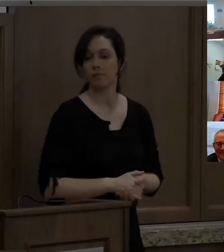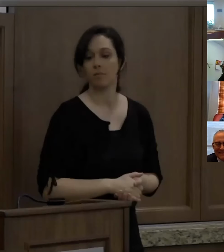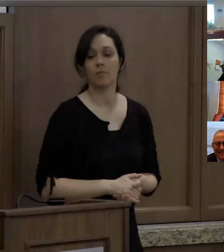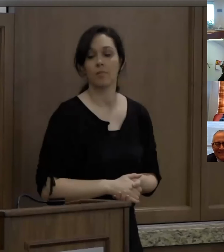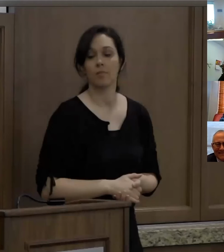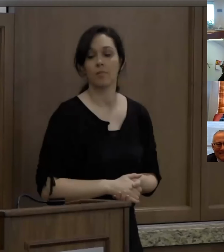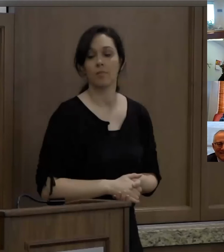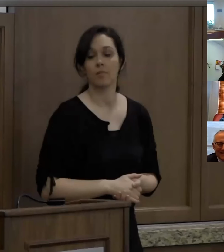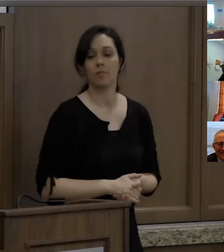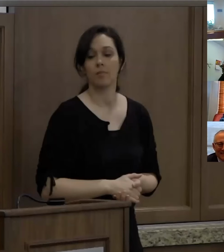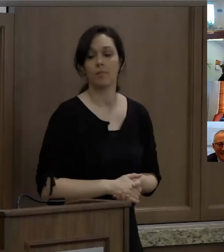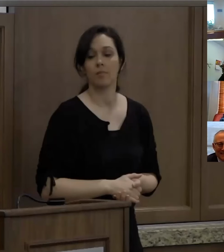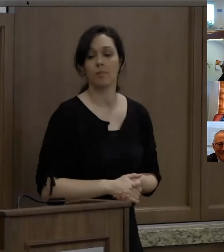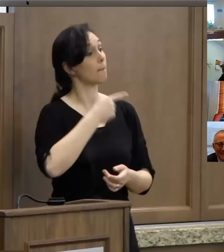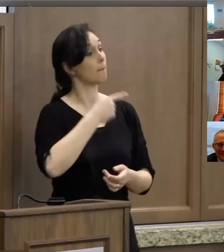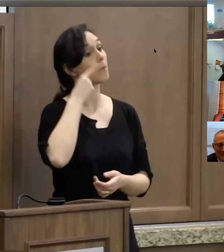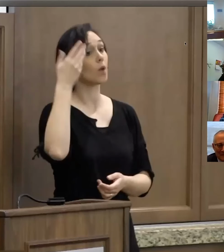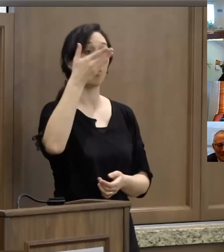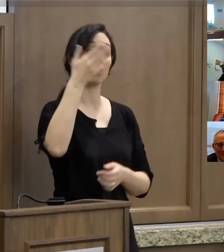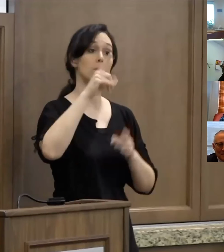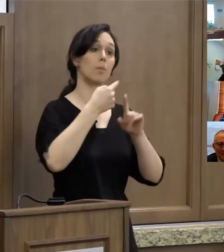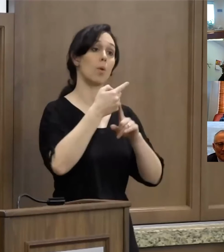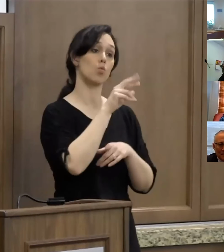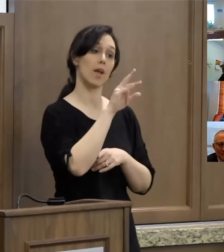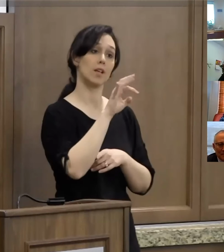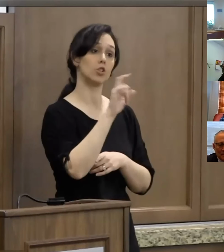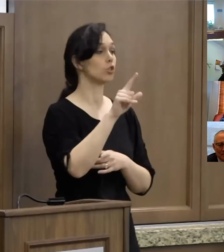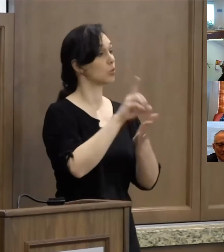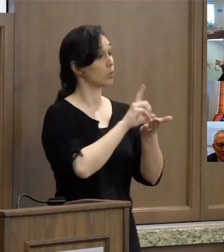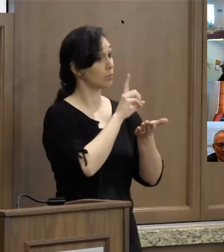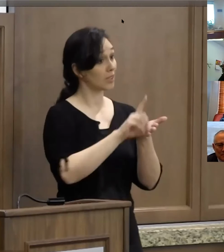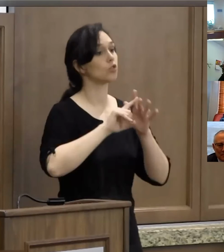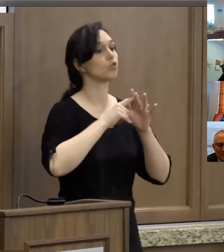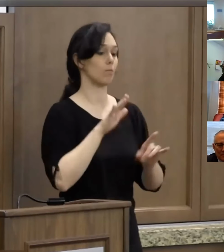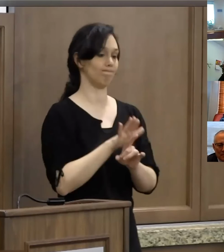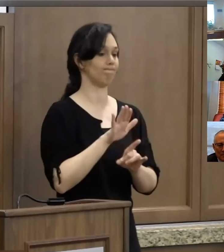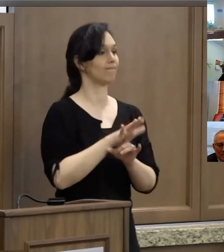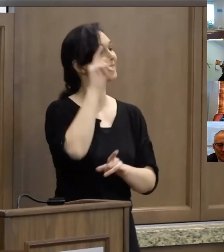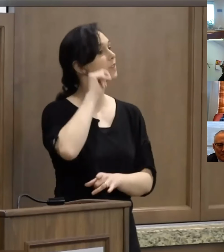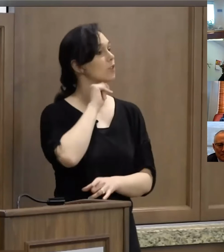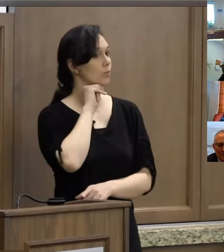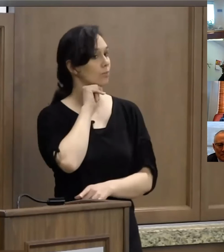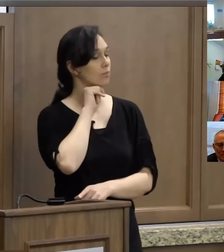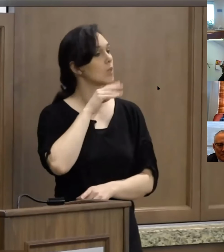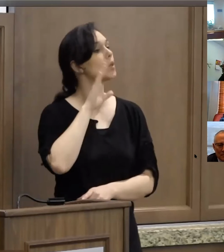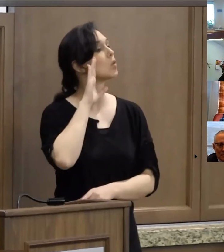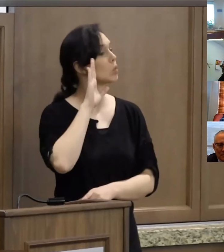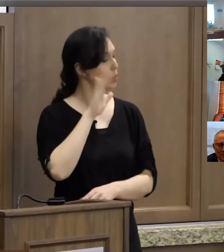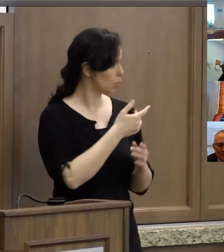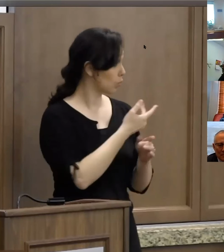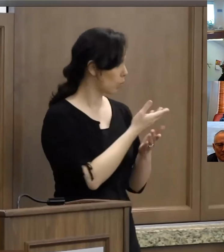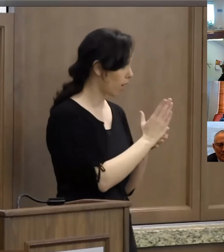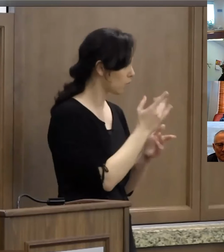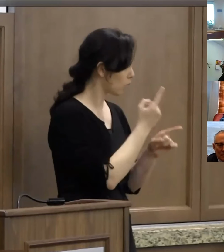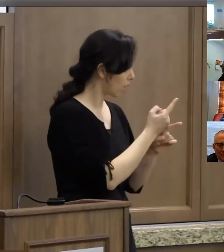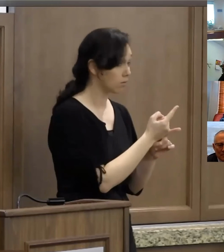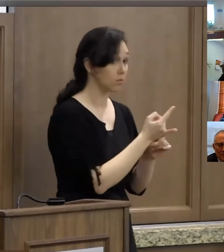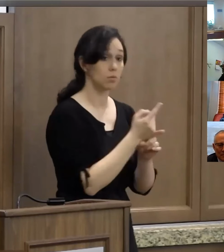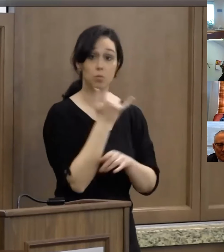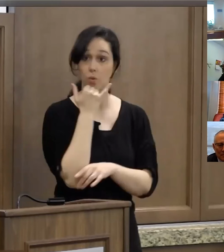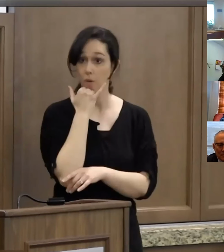Dr. King's public orations about racial discrimination began when he was a teenager in Alabama. He knew what was right and what was wrong.